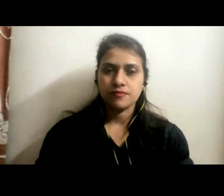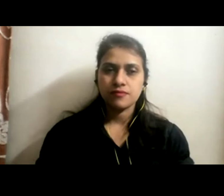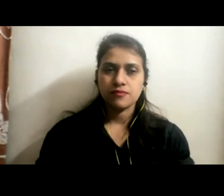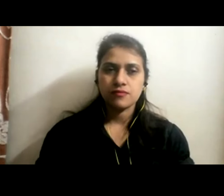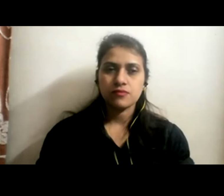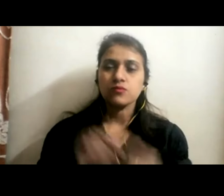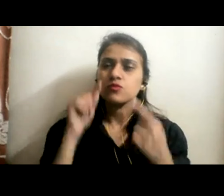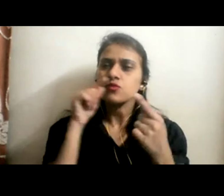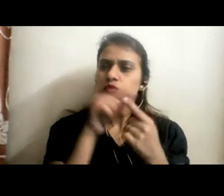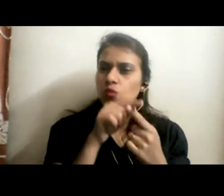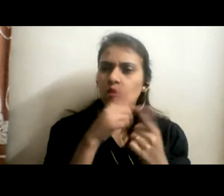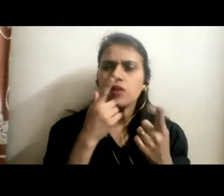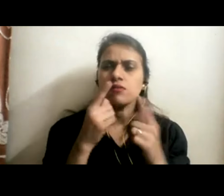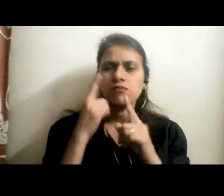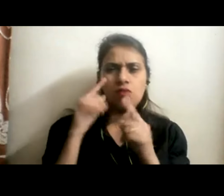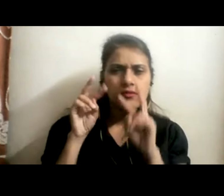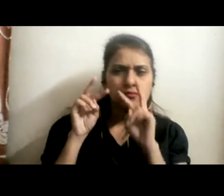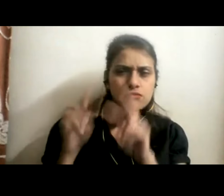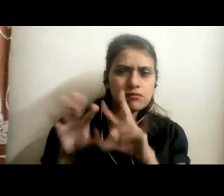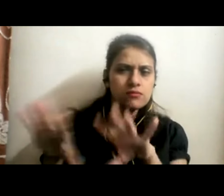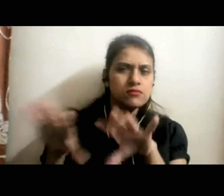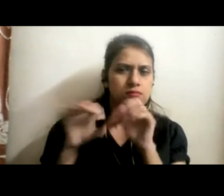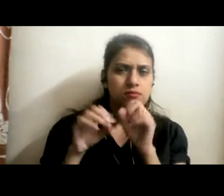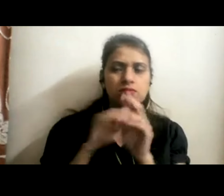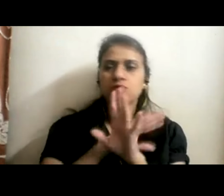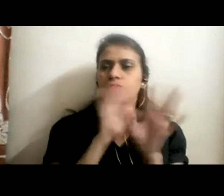points of observation, but maybe with a more open